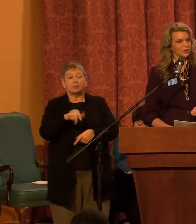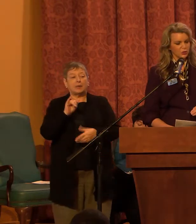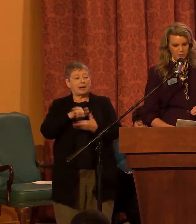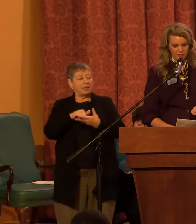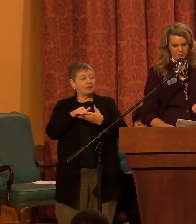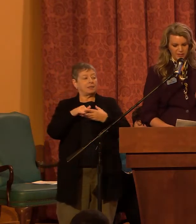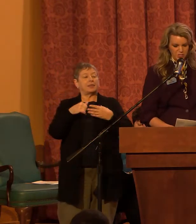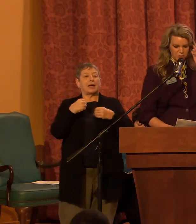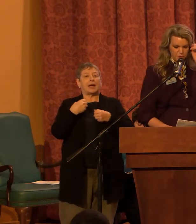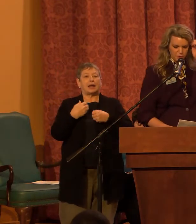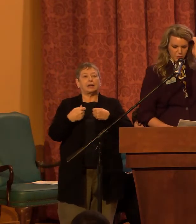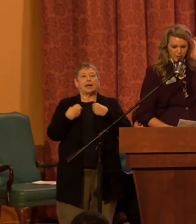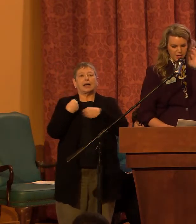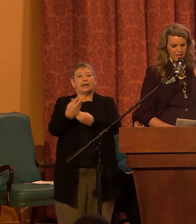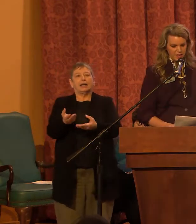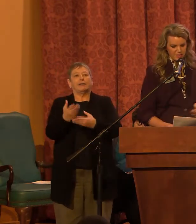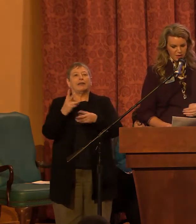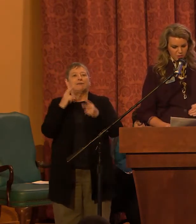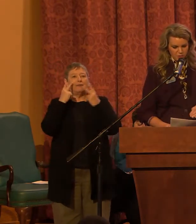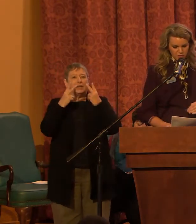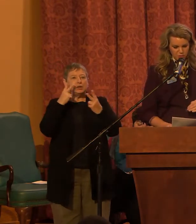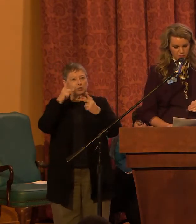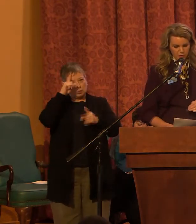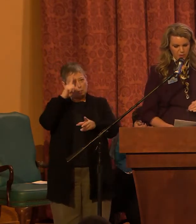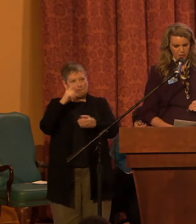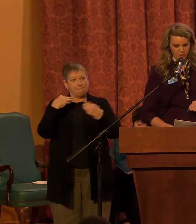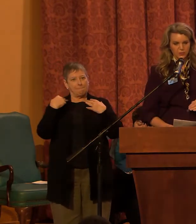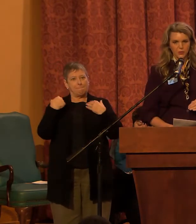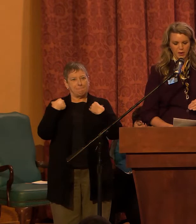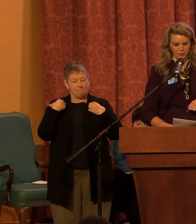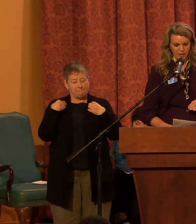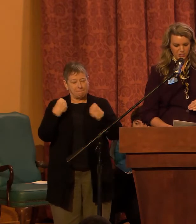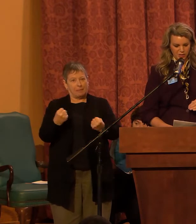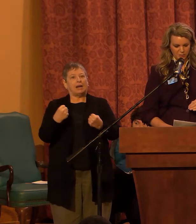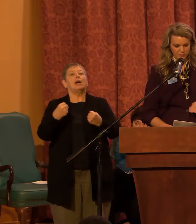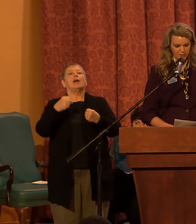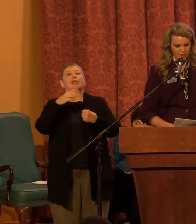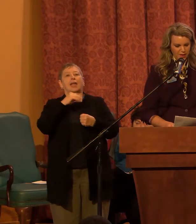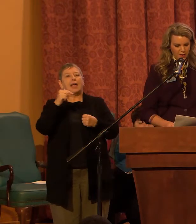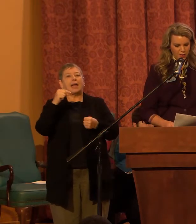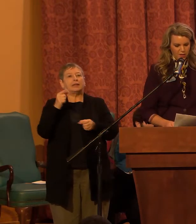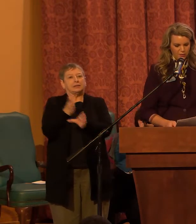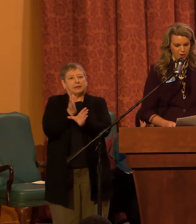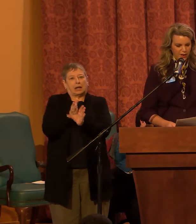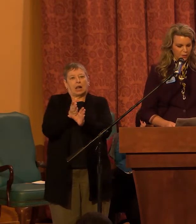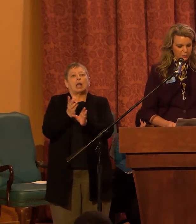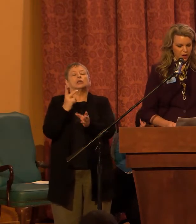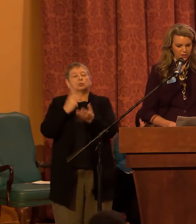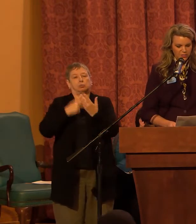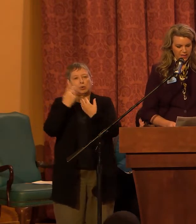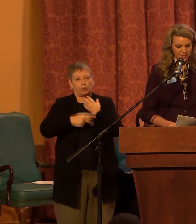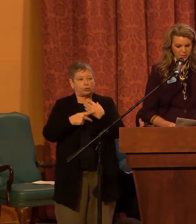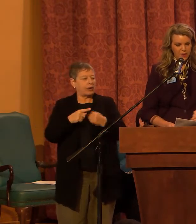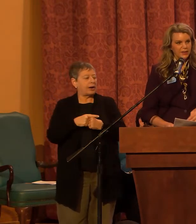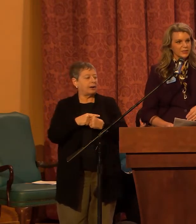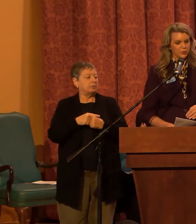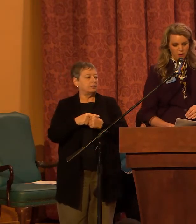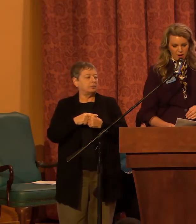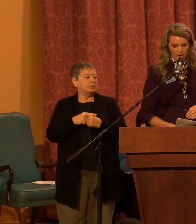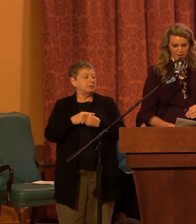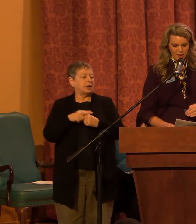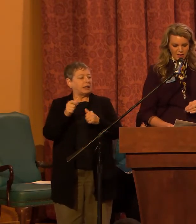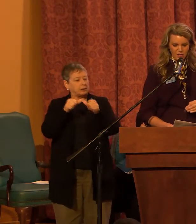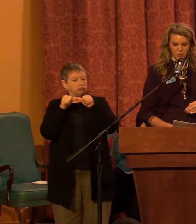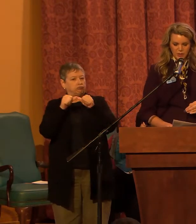psychological, and social benefits to everyone that goes through the program through recreation. GREAT helps riders gain independence